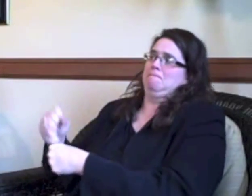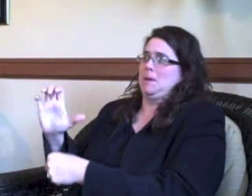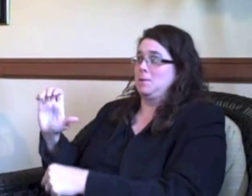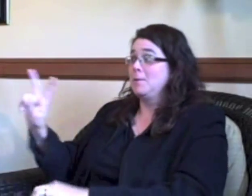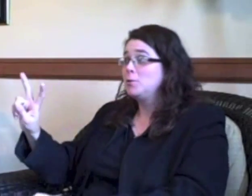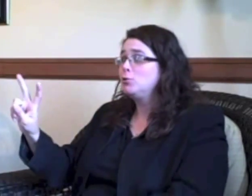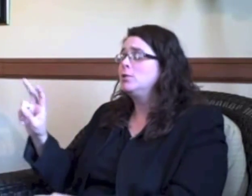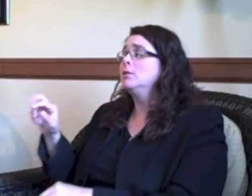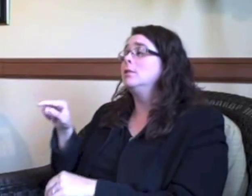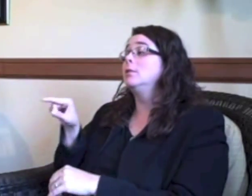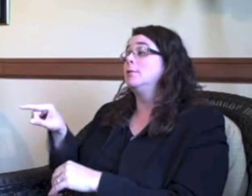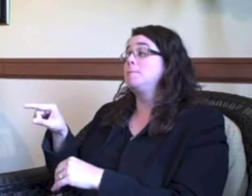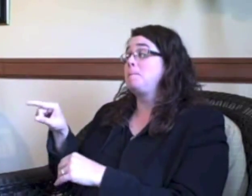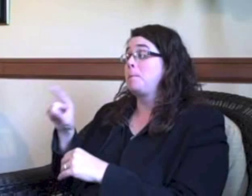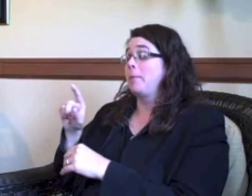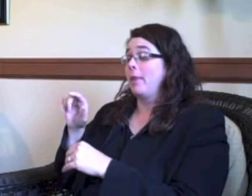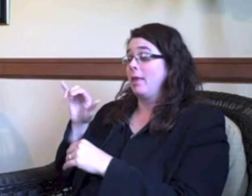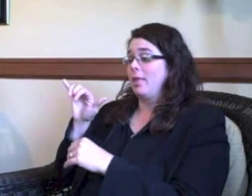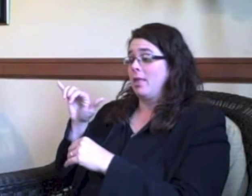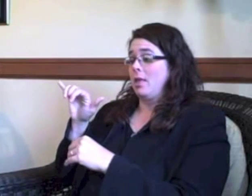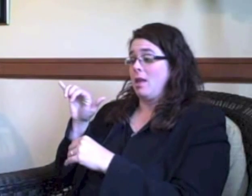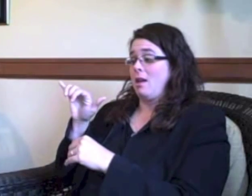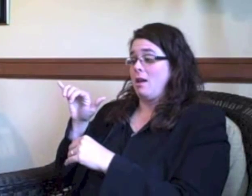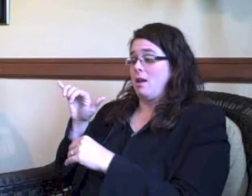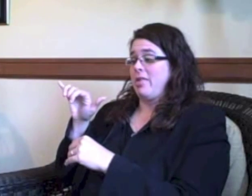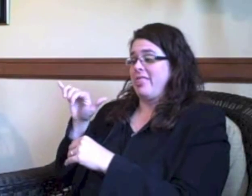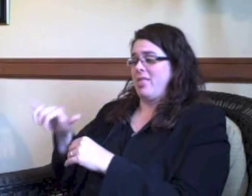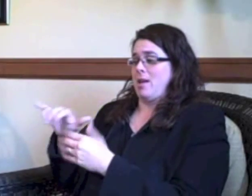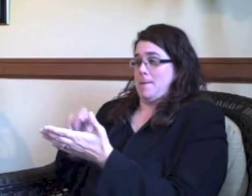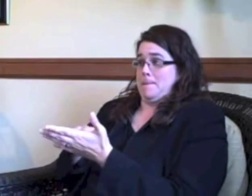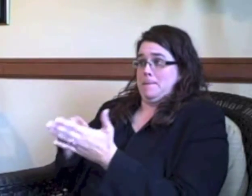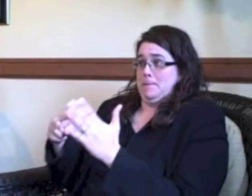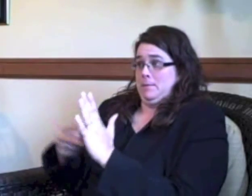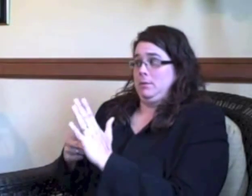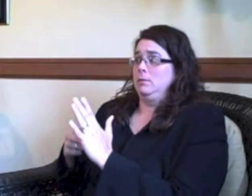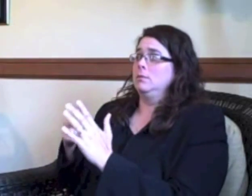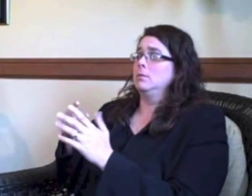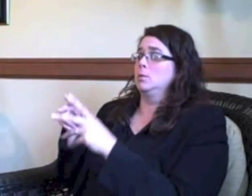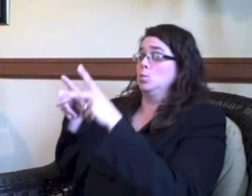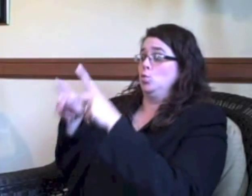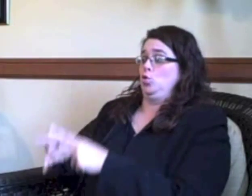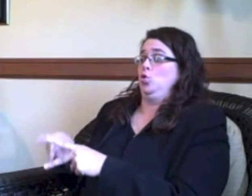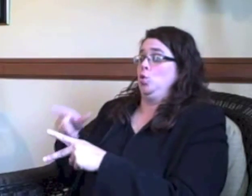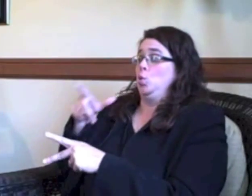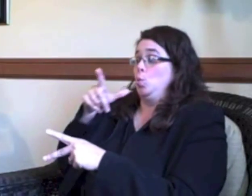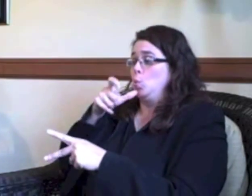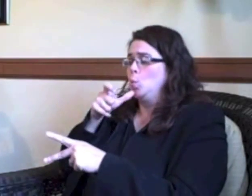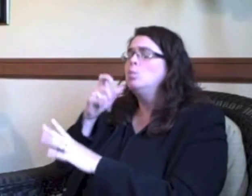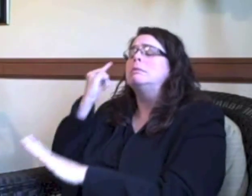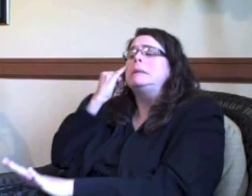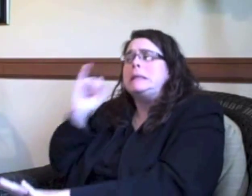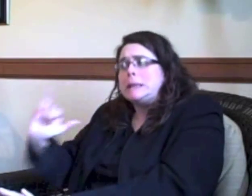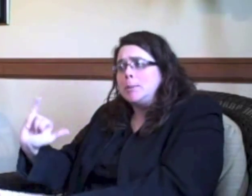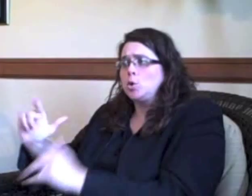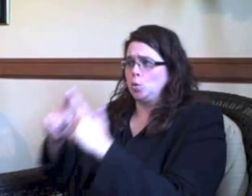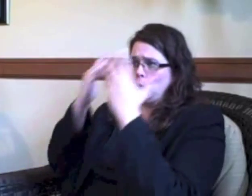know the sign for that, but we'll use the initial CV. What that means is a